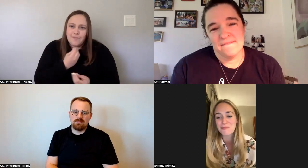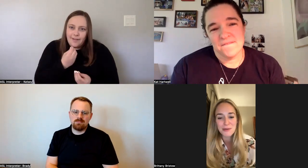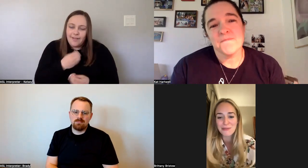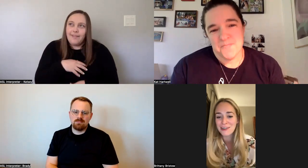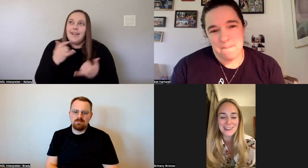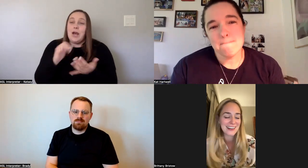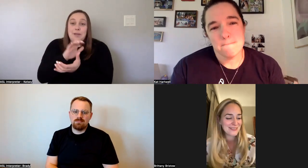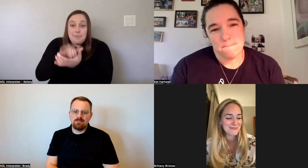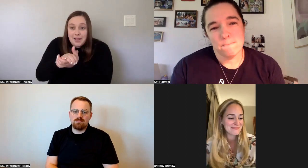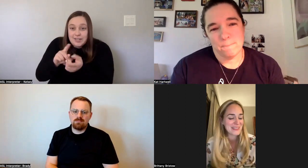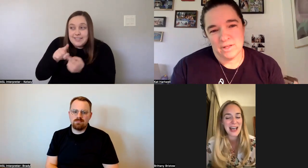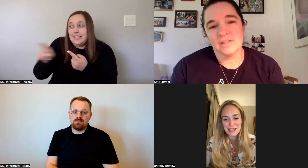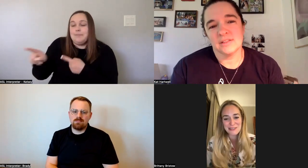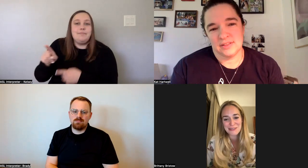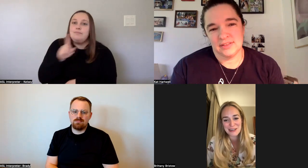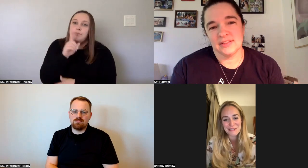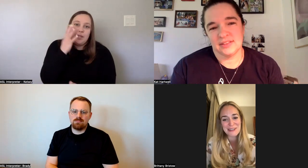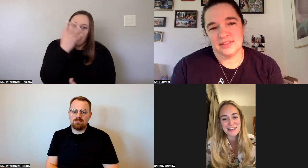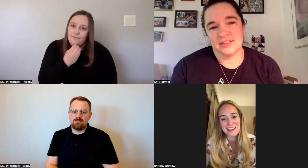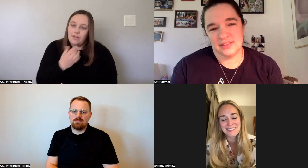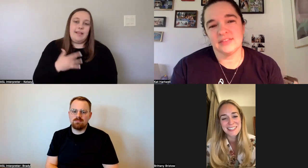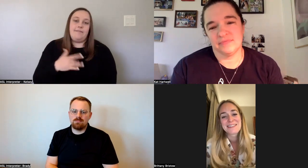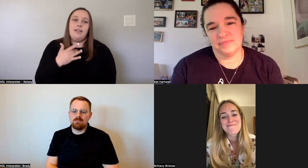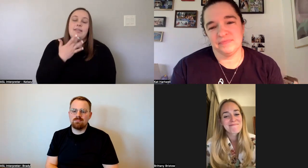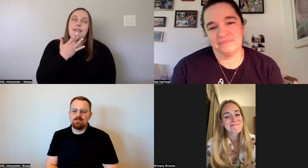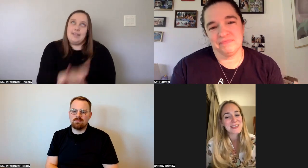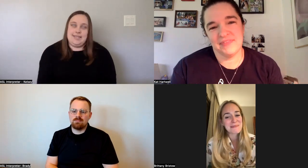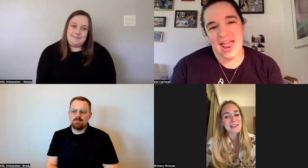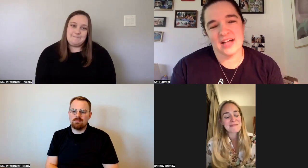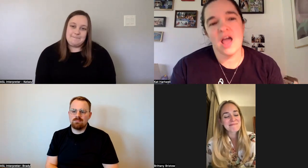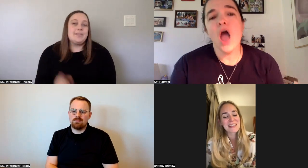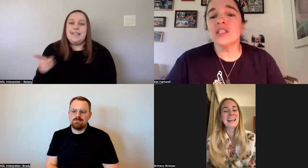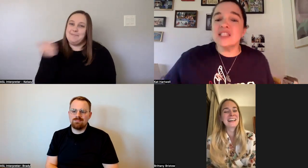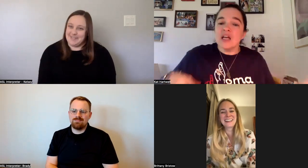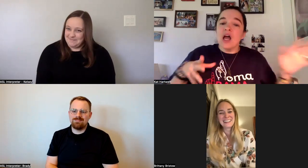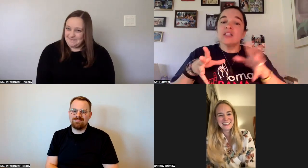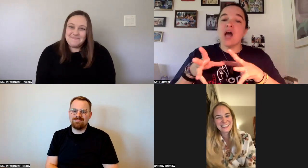him is beautiful, and I just feel very, very lucky. He's the best.